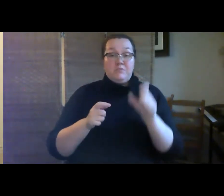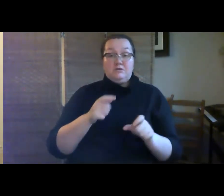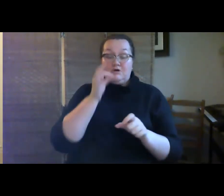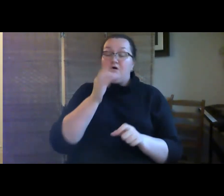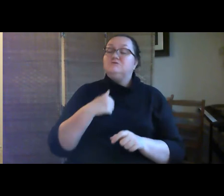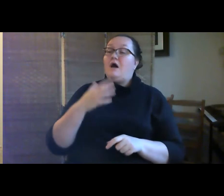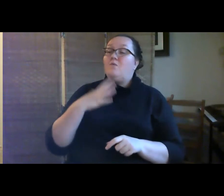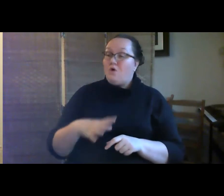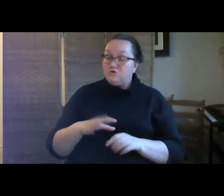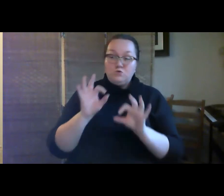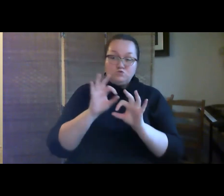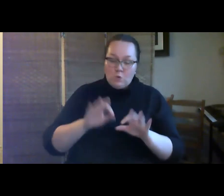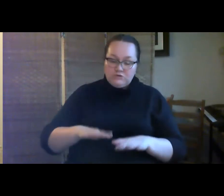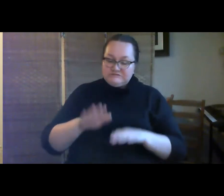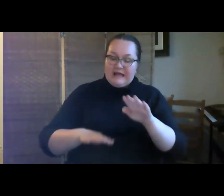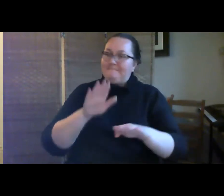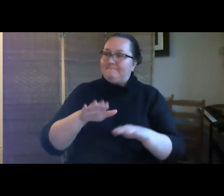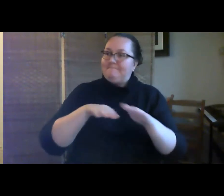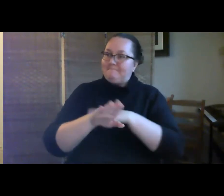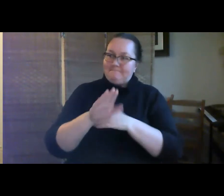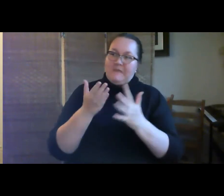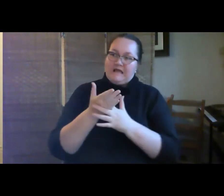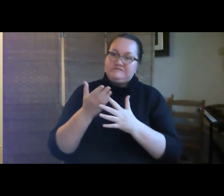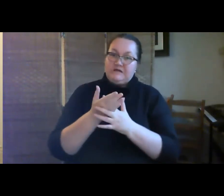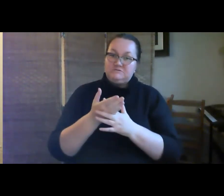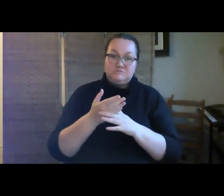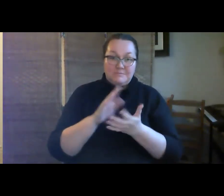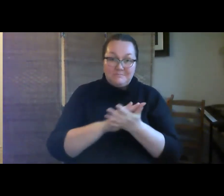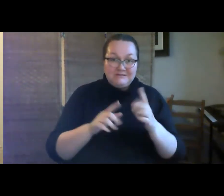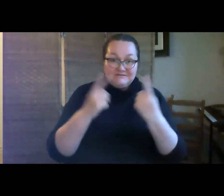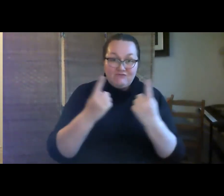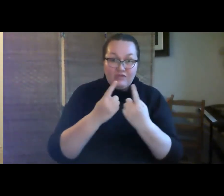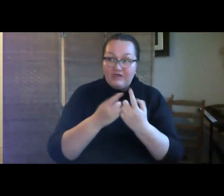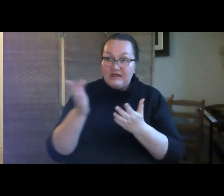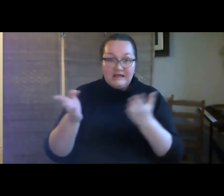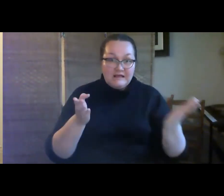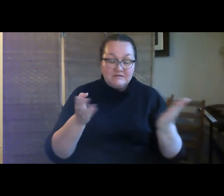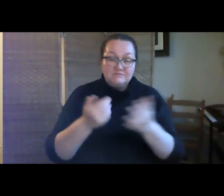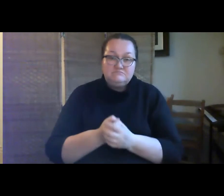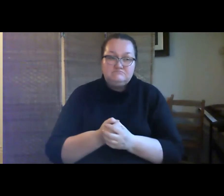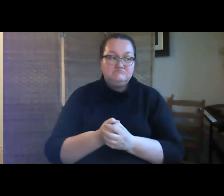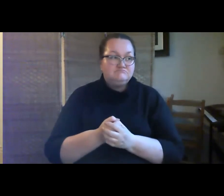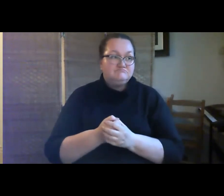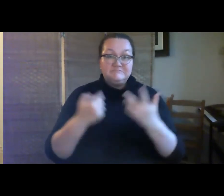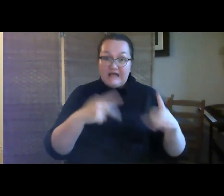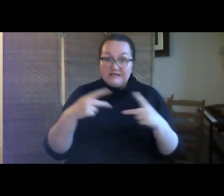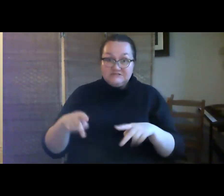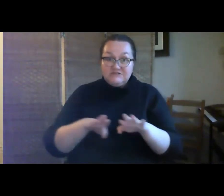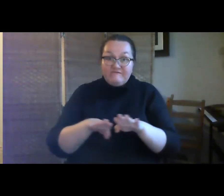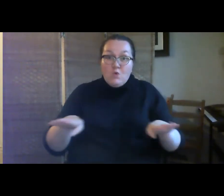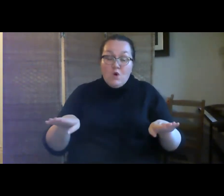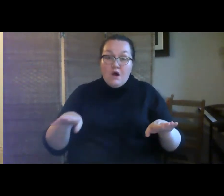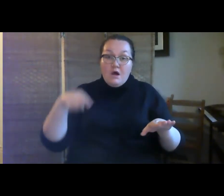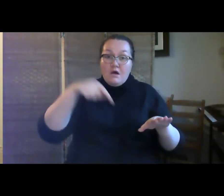another. A suitable floor to dance on in one country may be really problematic for your work made in another